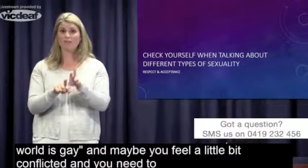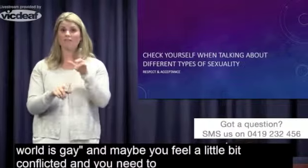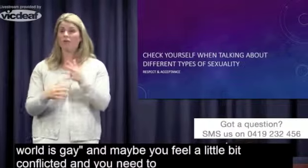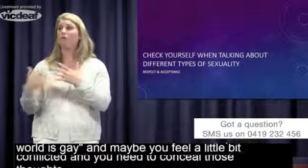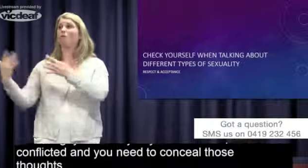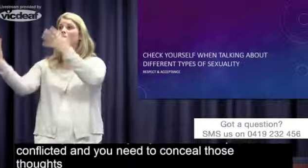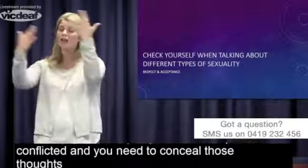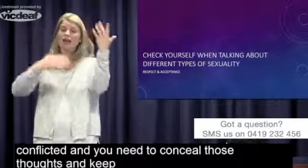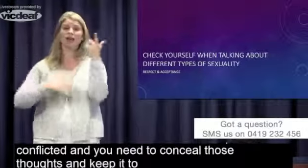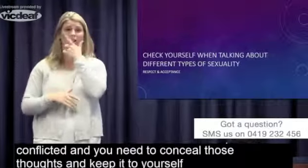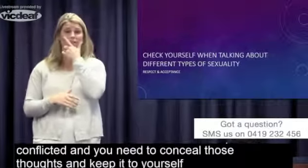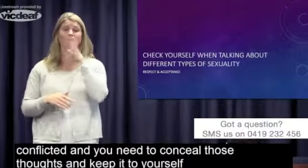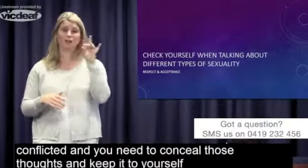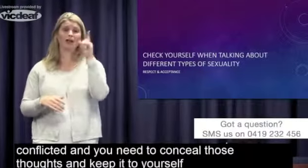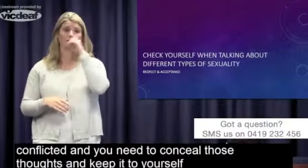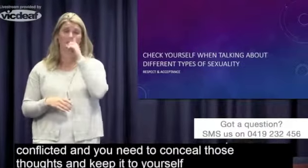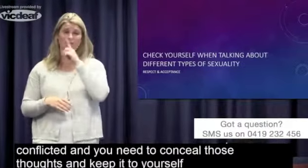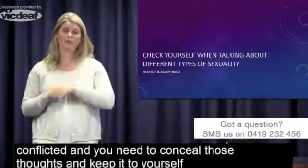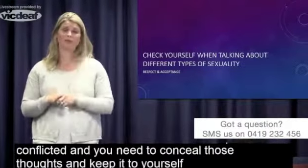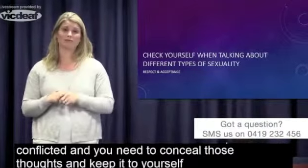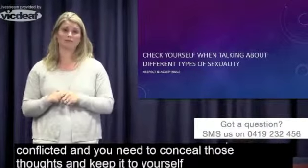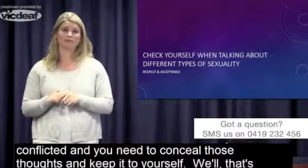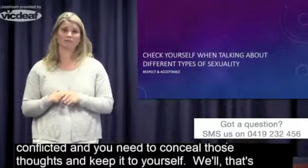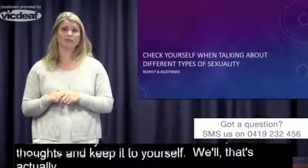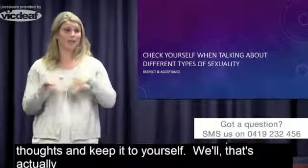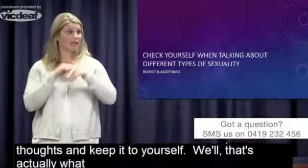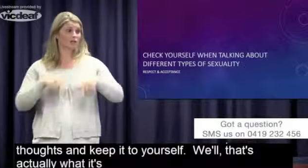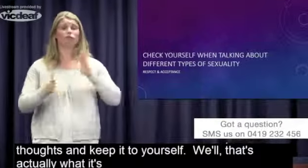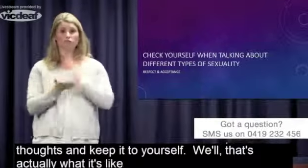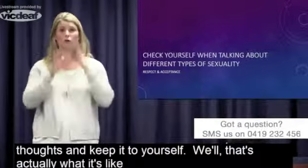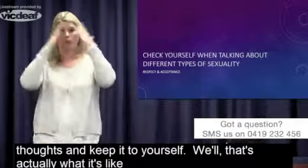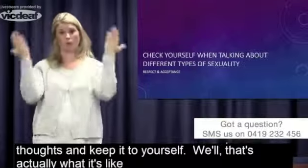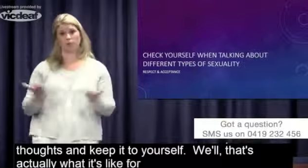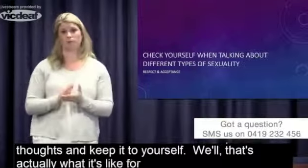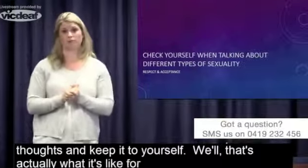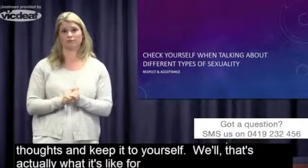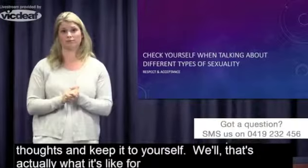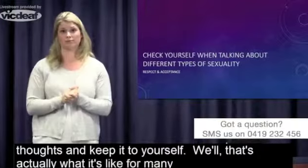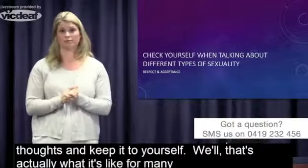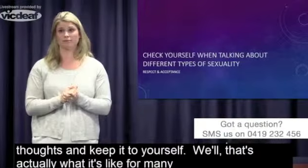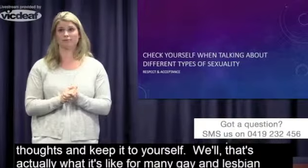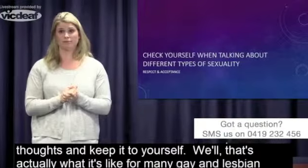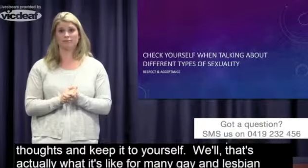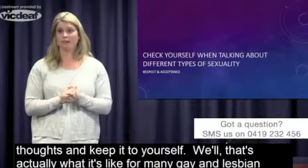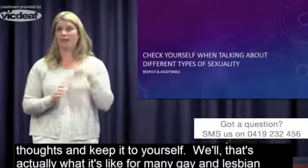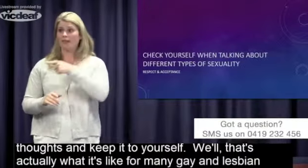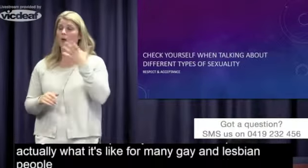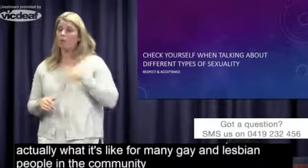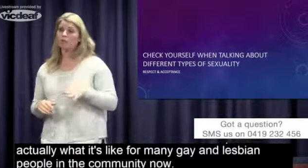Well, that's actually what it's like for many gay and lesbian people in the community now, in this real world.